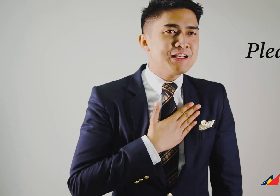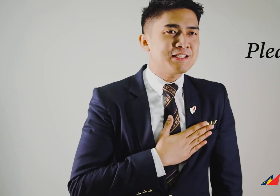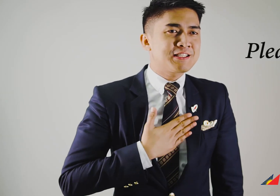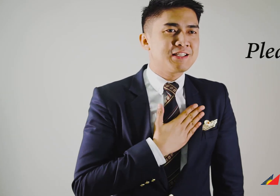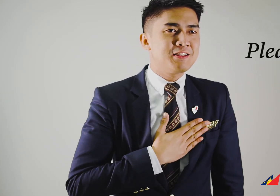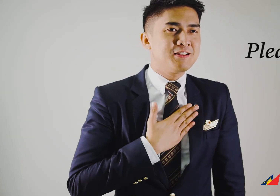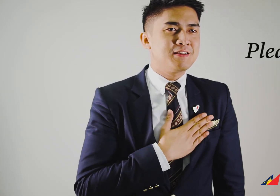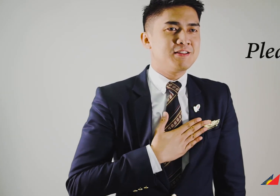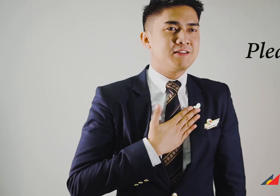Please.